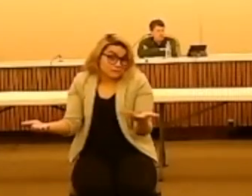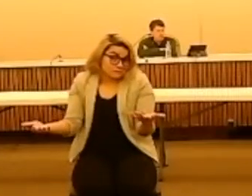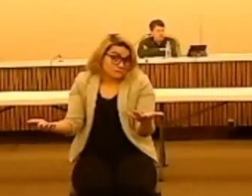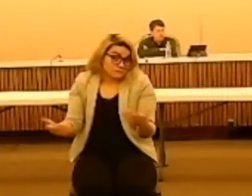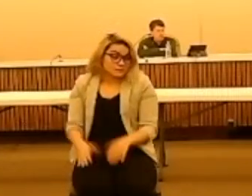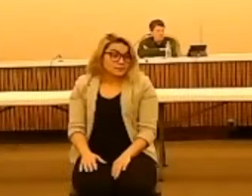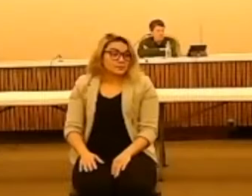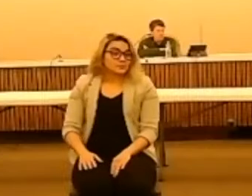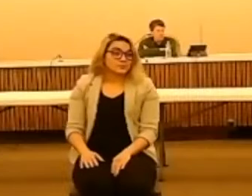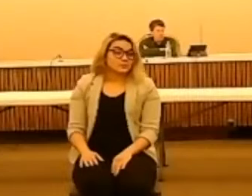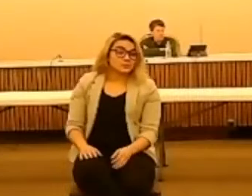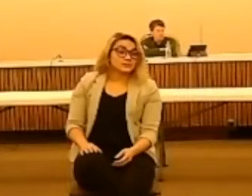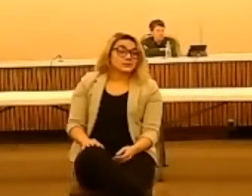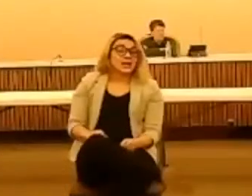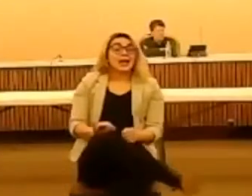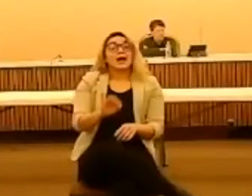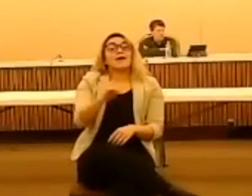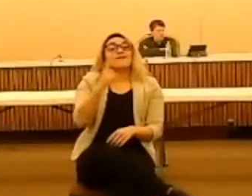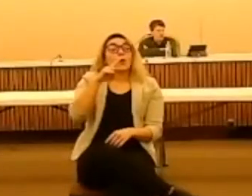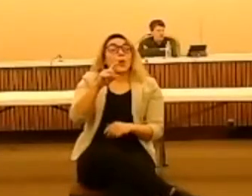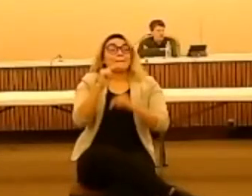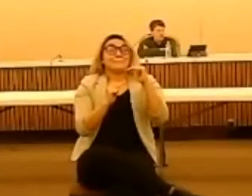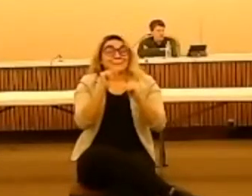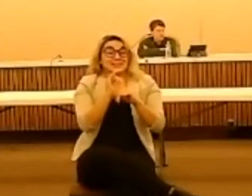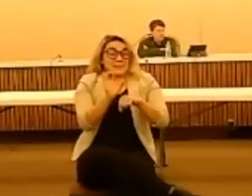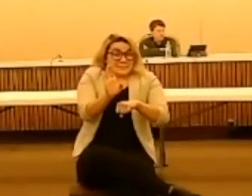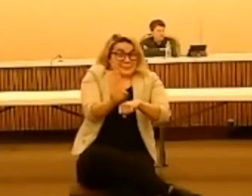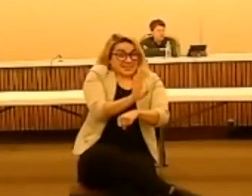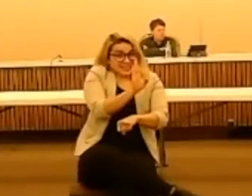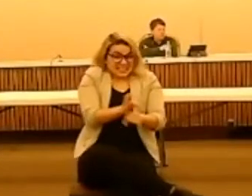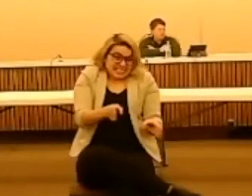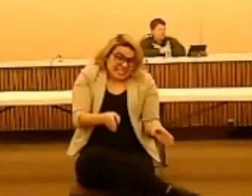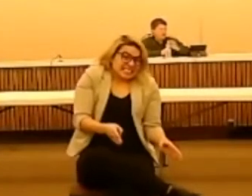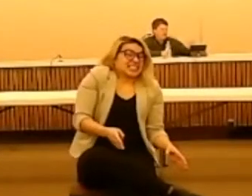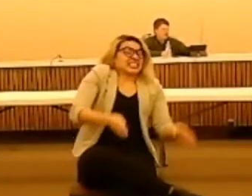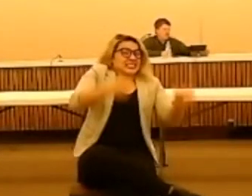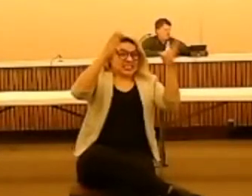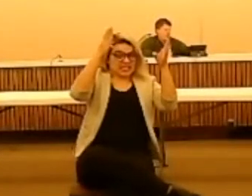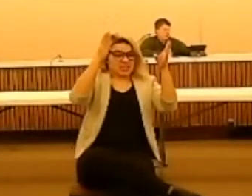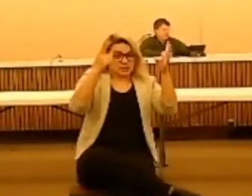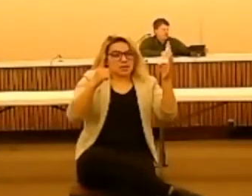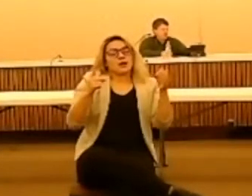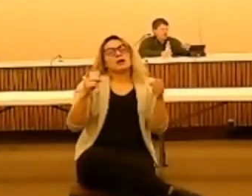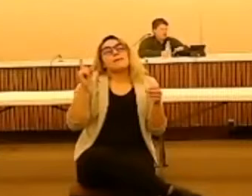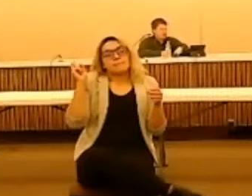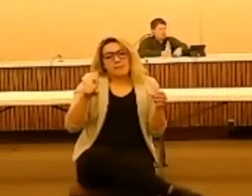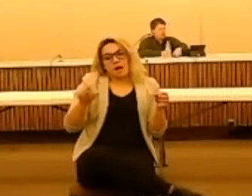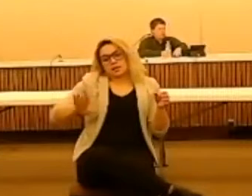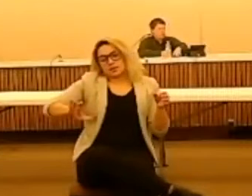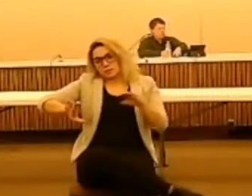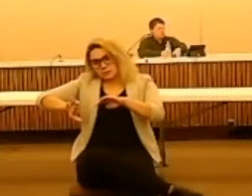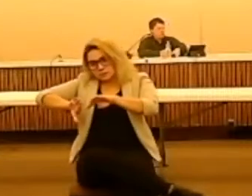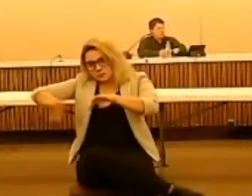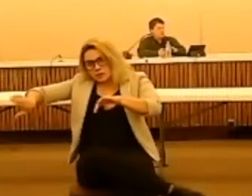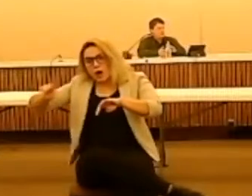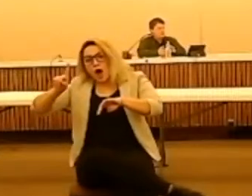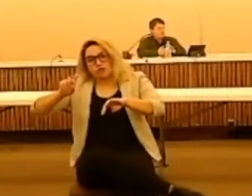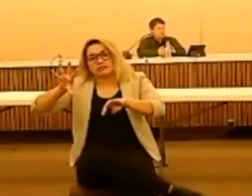was 150 foot. I don't know that multifamily is. I'd have to go to that section of the town